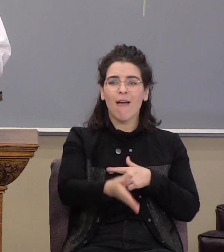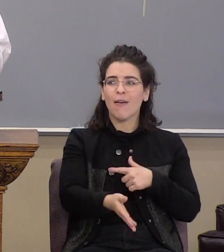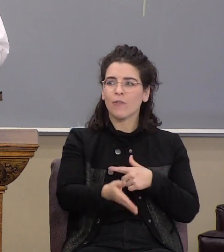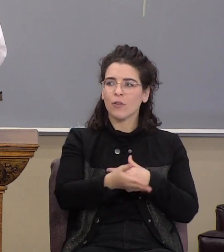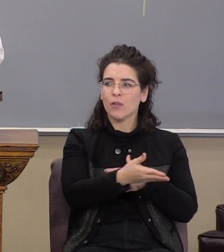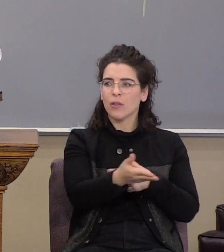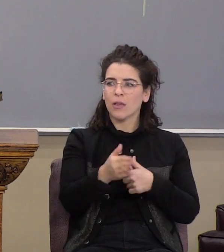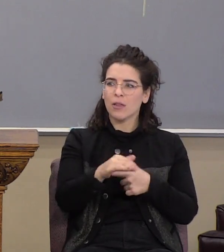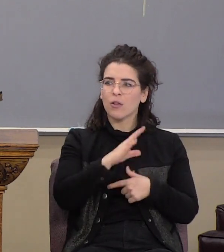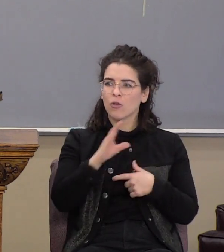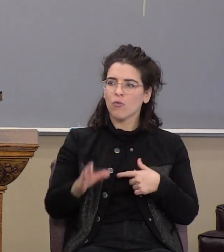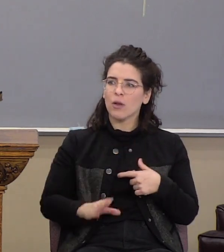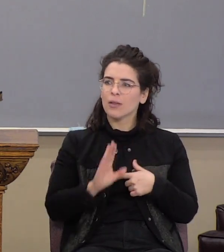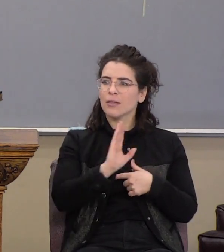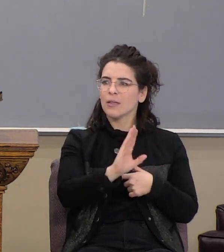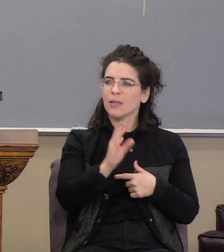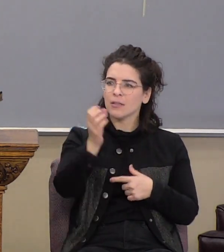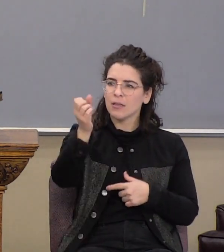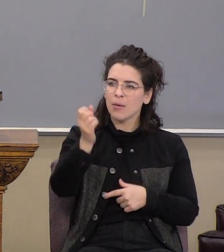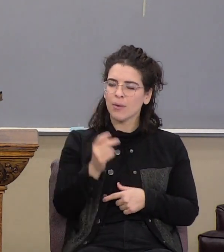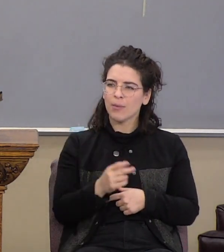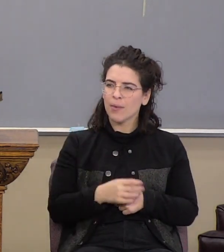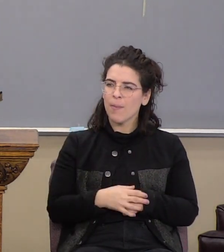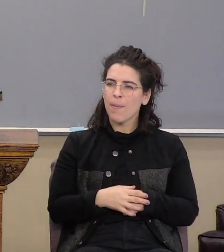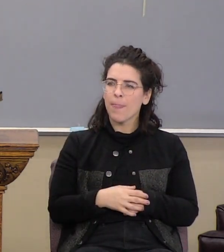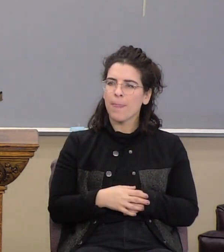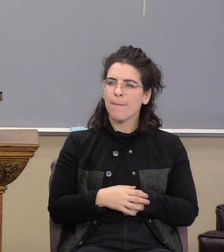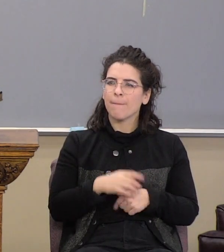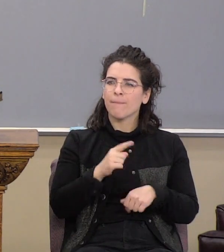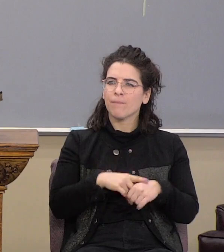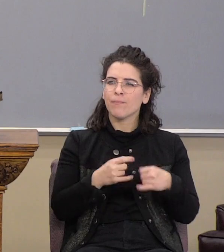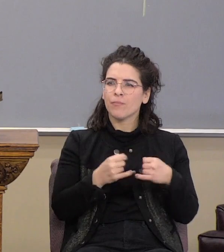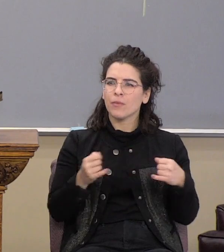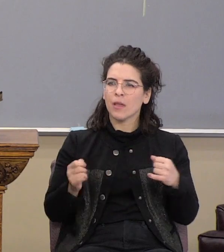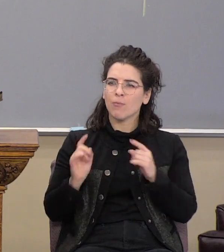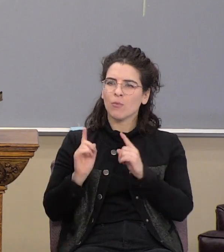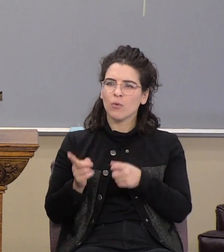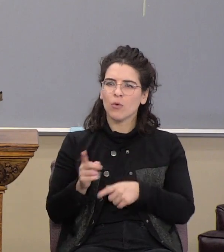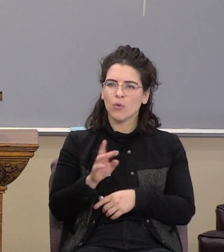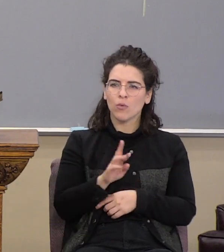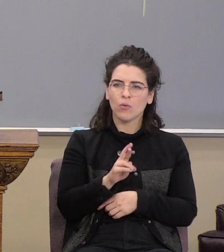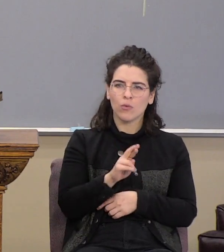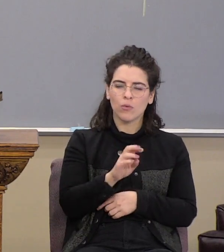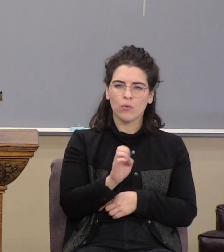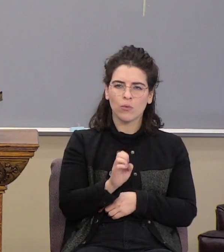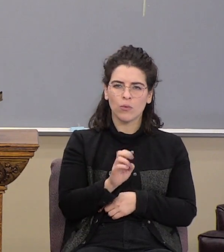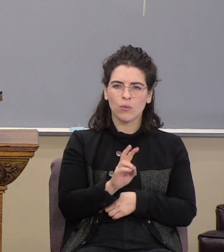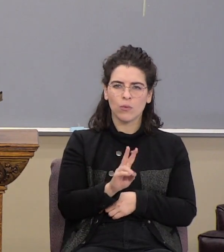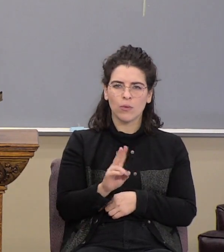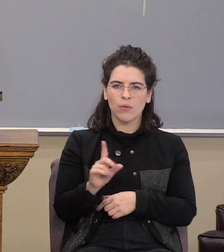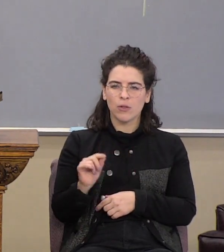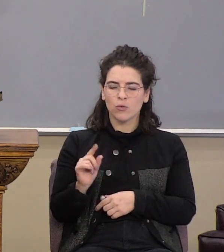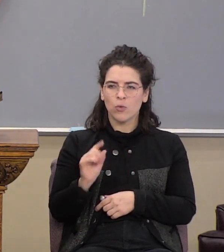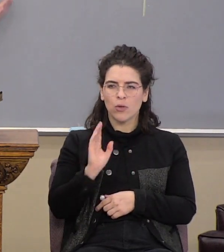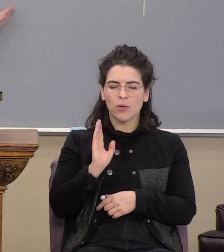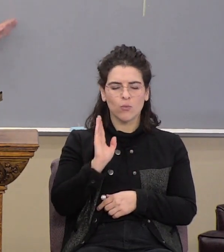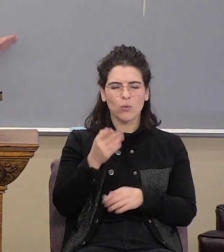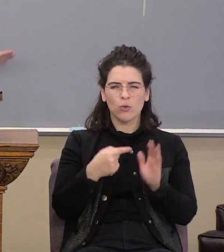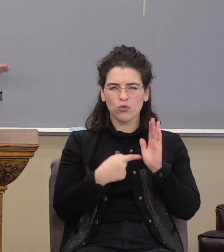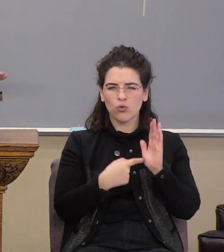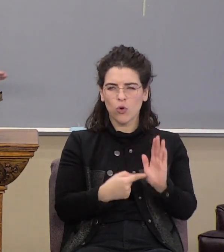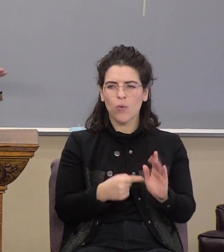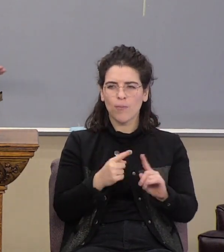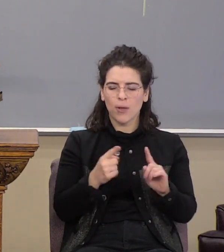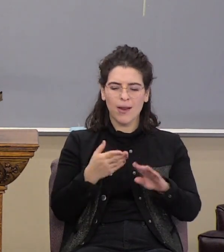at his coming, okay? So on the timeline, we'll go to Revelation chapter 20 to demonstrate this, but after the